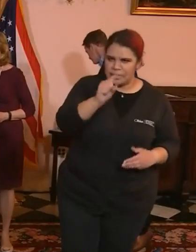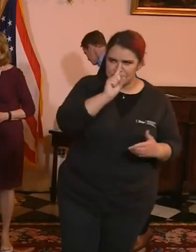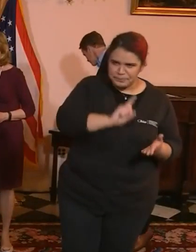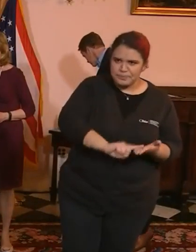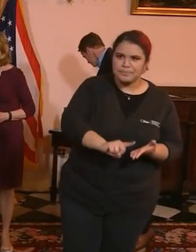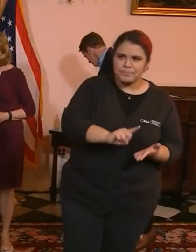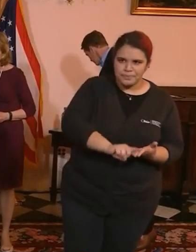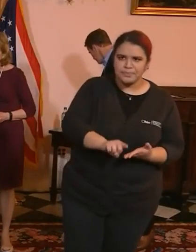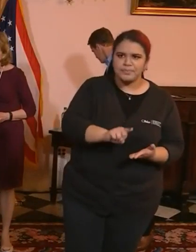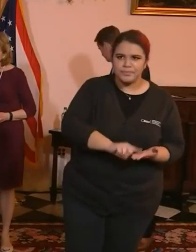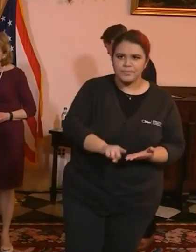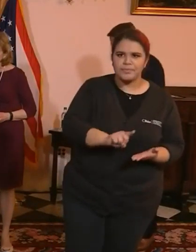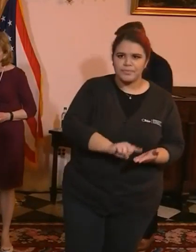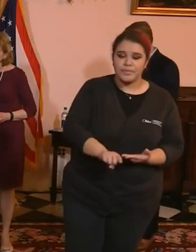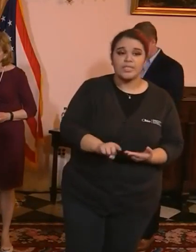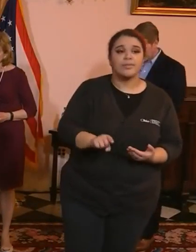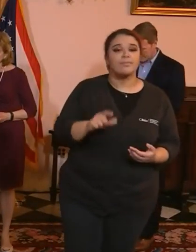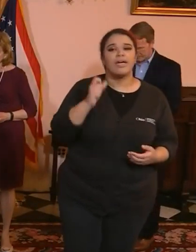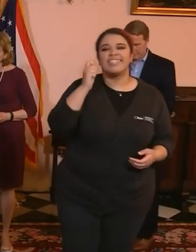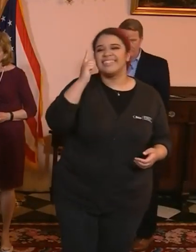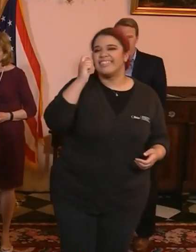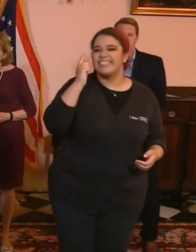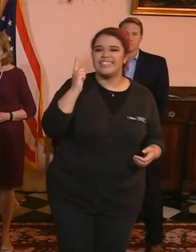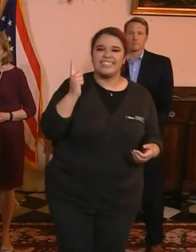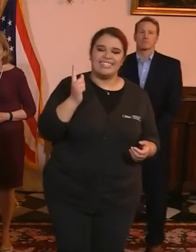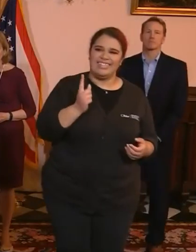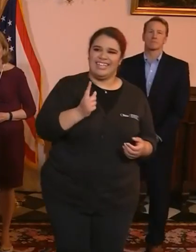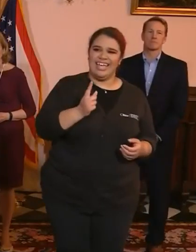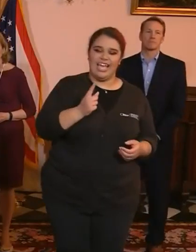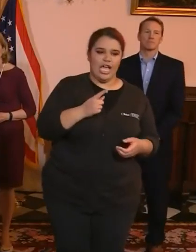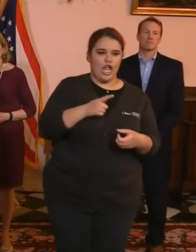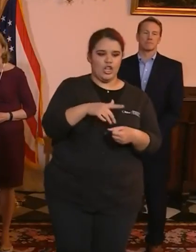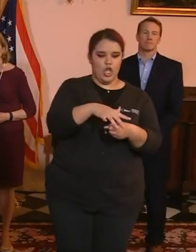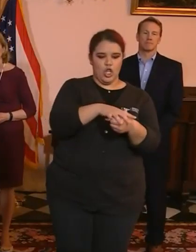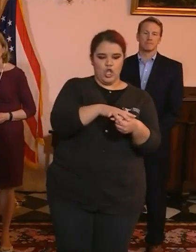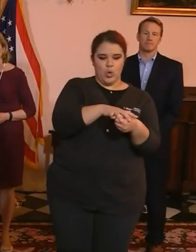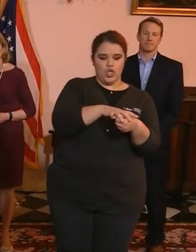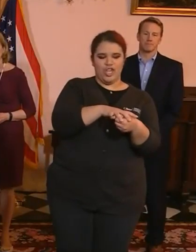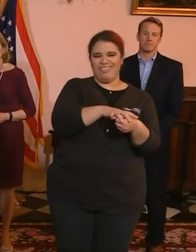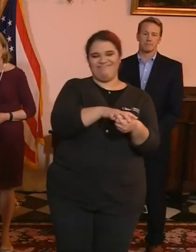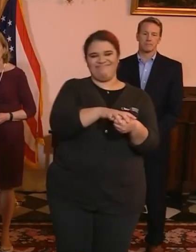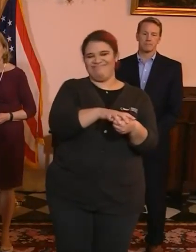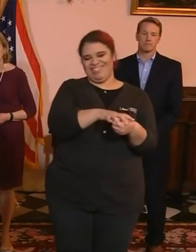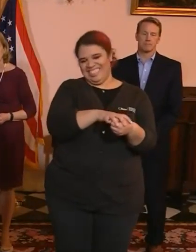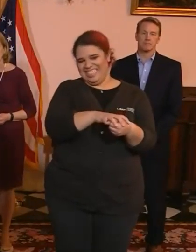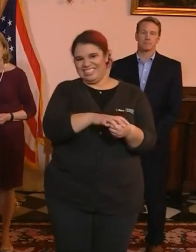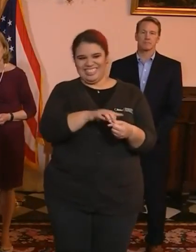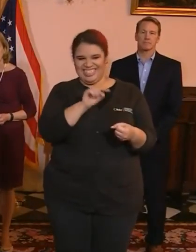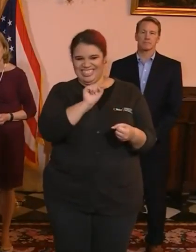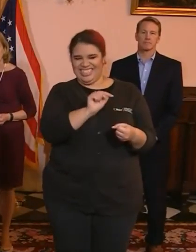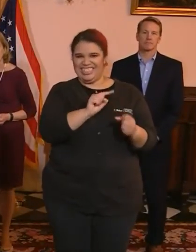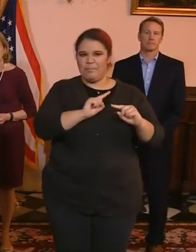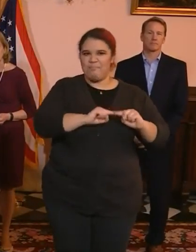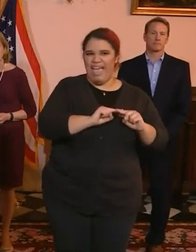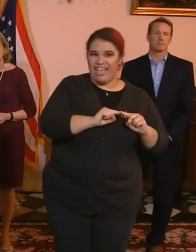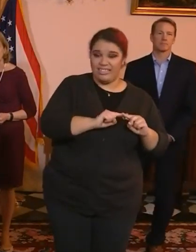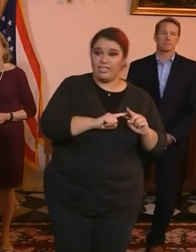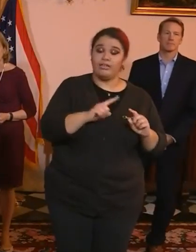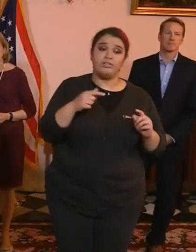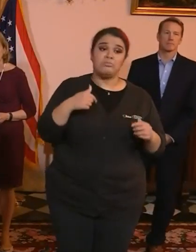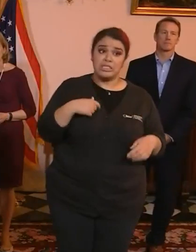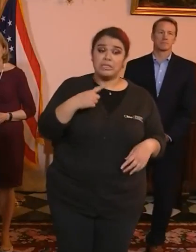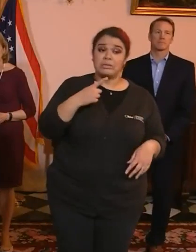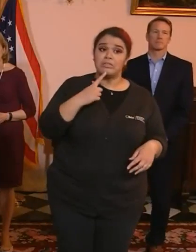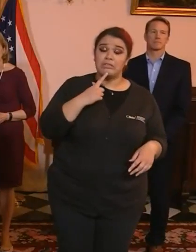extensive. It's very dependent on the situation at the local level. So I don't want to say that across the board, but by and large,